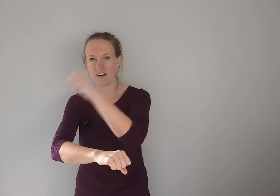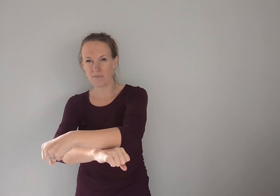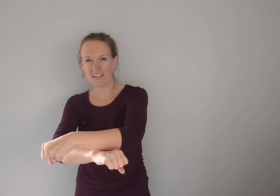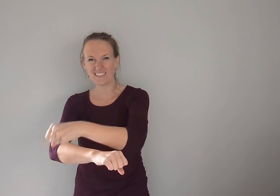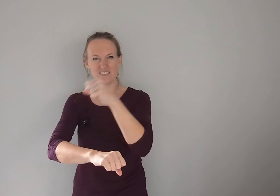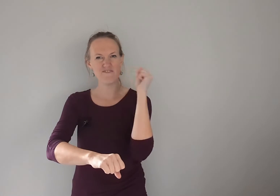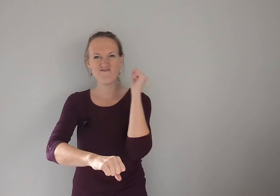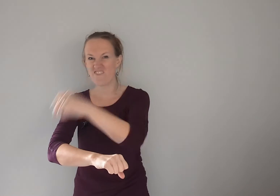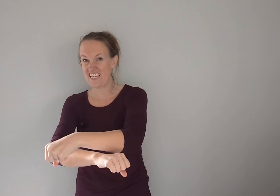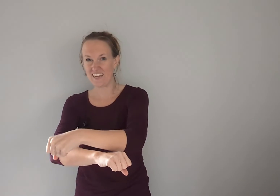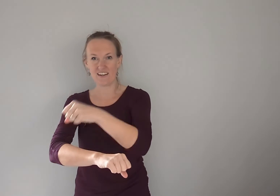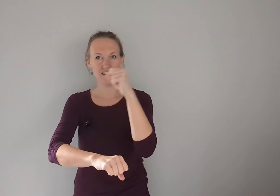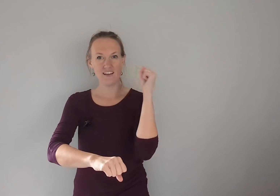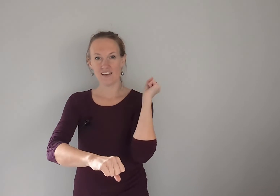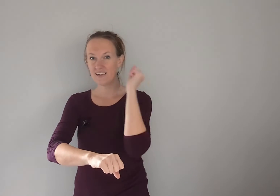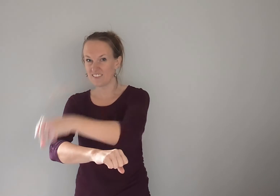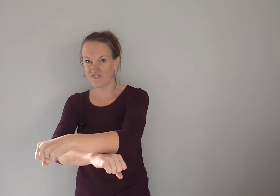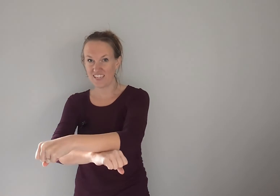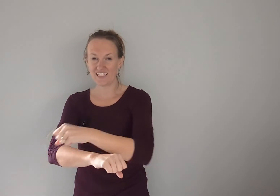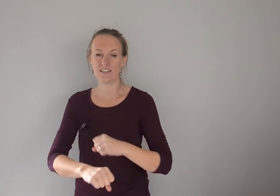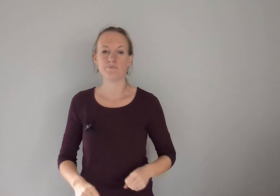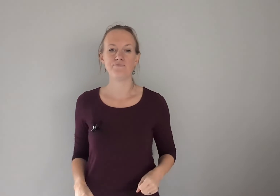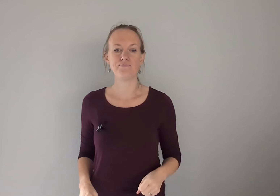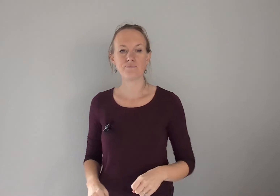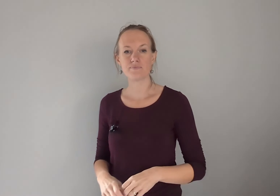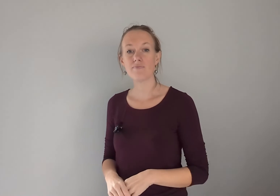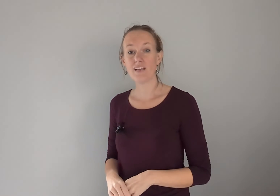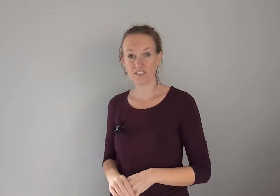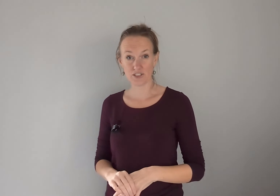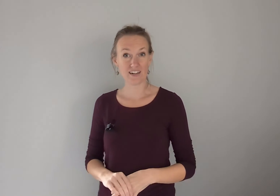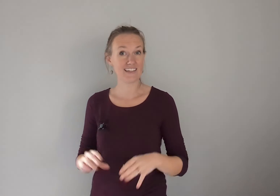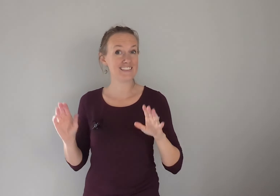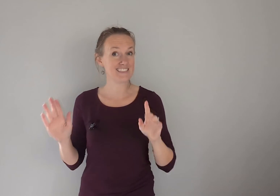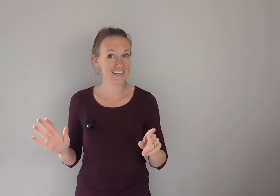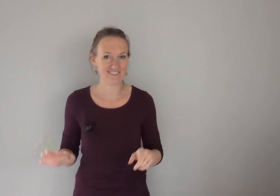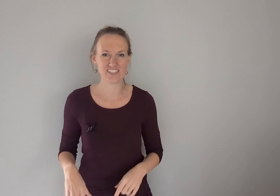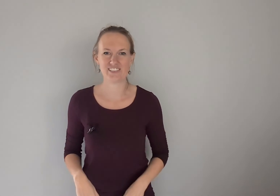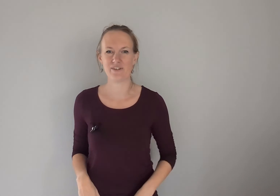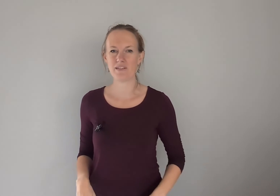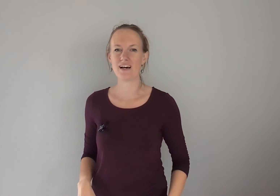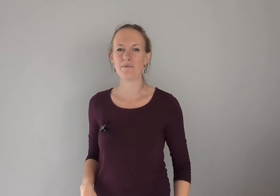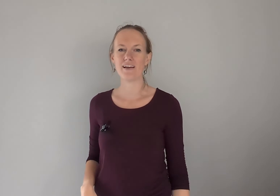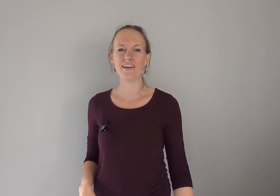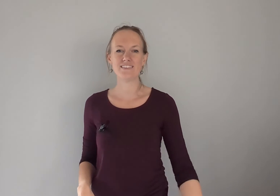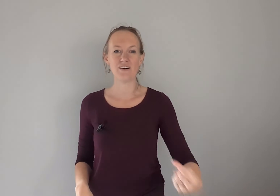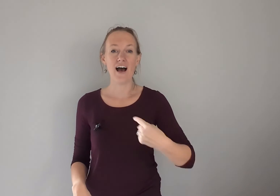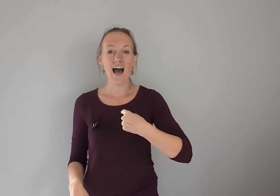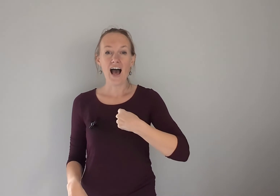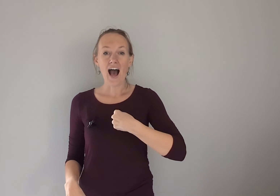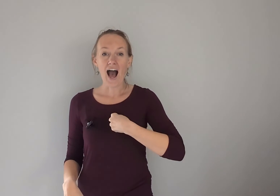arm. Okay, it's defeated. Okay, defeated. Let's try the second verse from the top. Okay, so